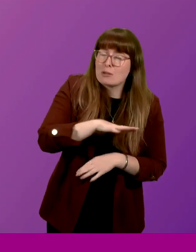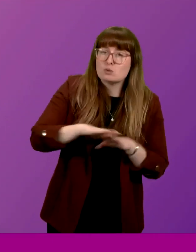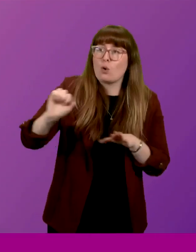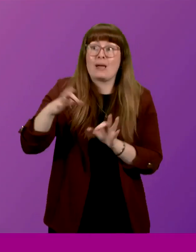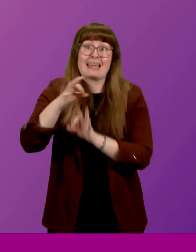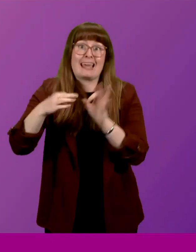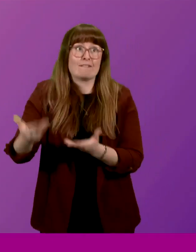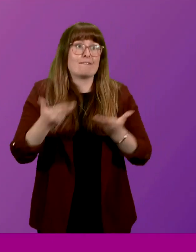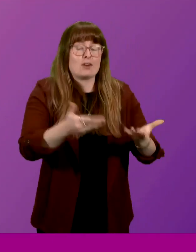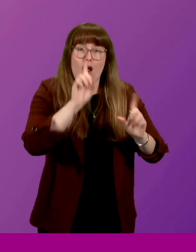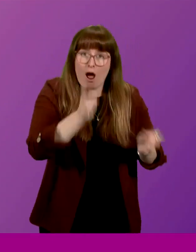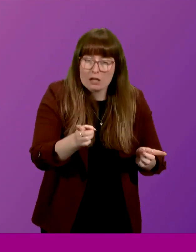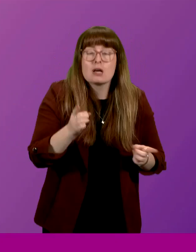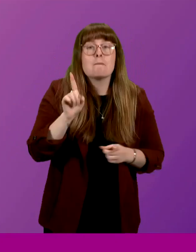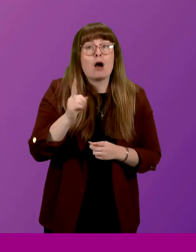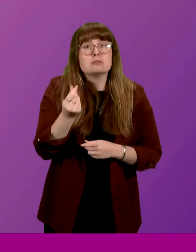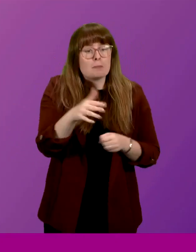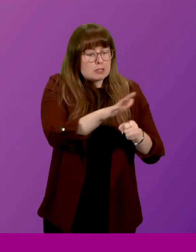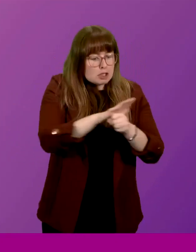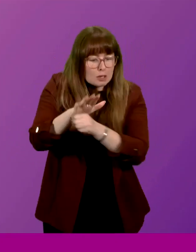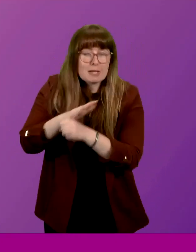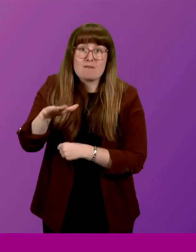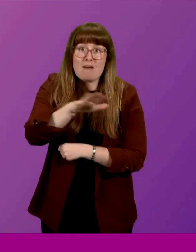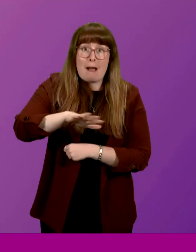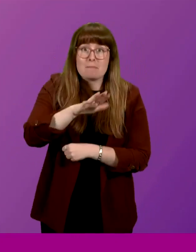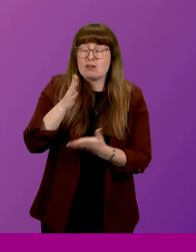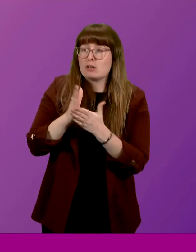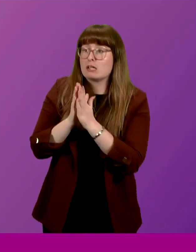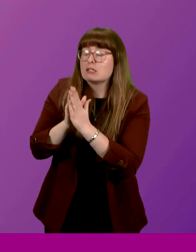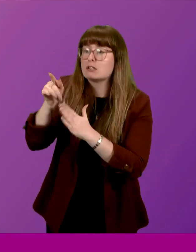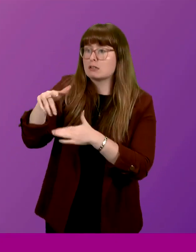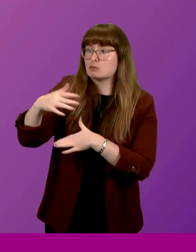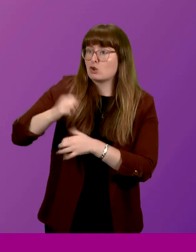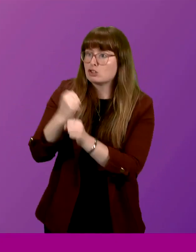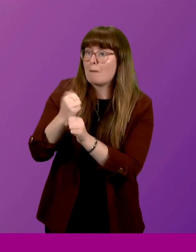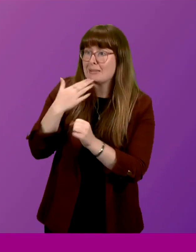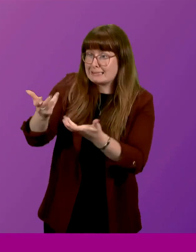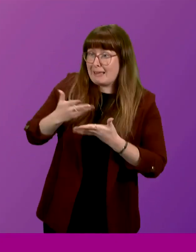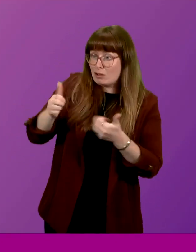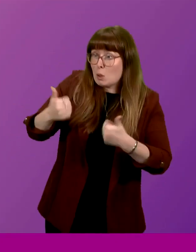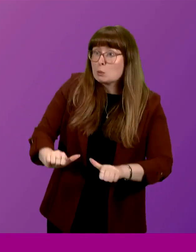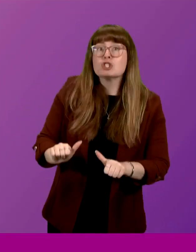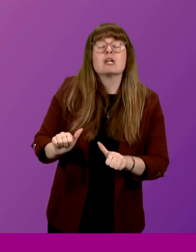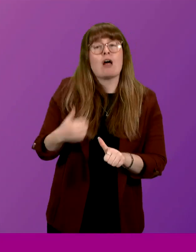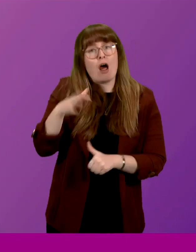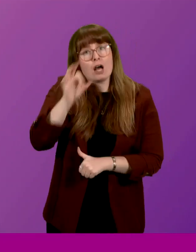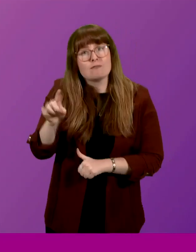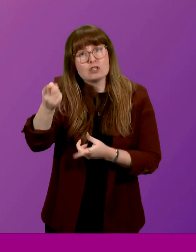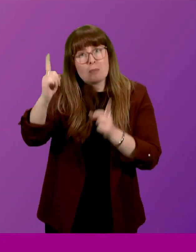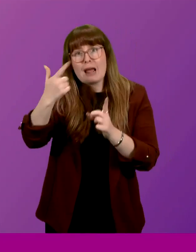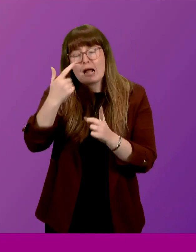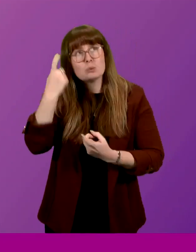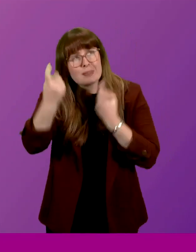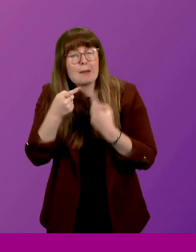However, in such circumstances, families quite rightly look to all of us for a solution. Can I ask if the First Minister will consider the plight